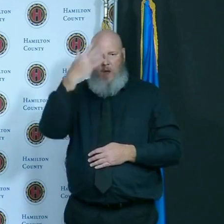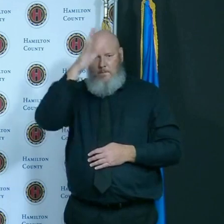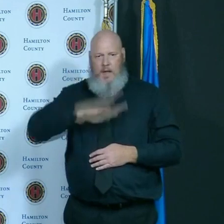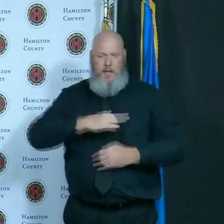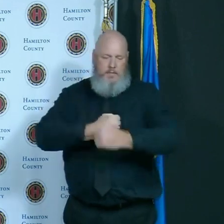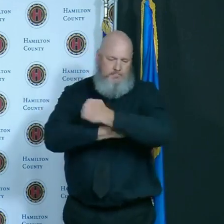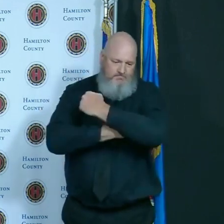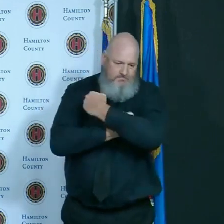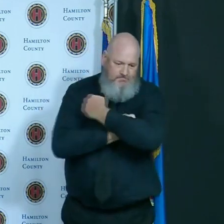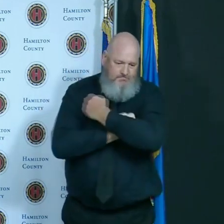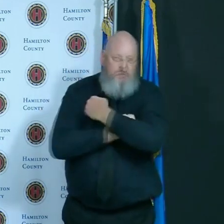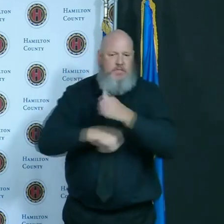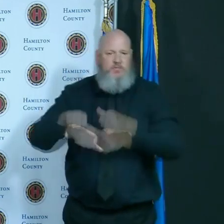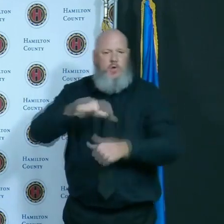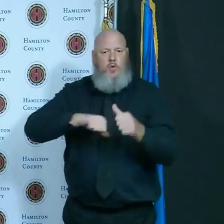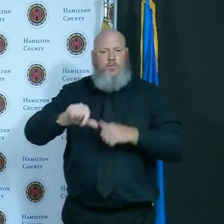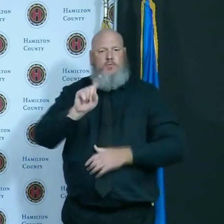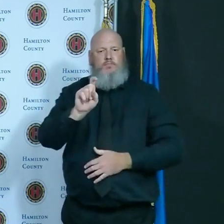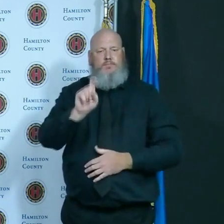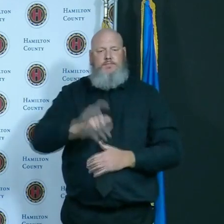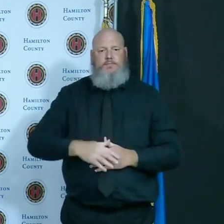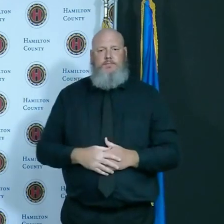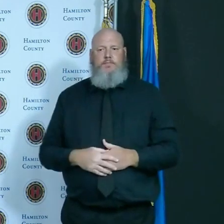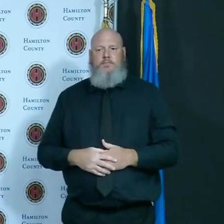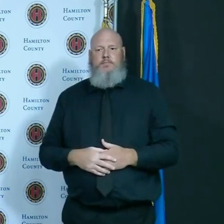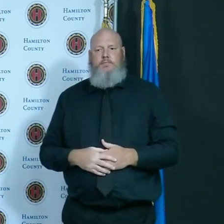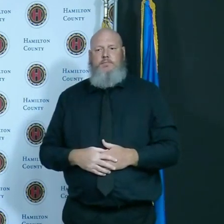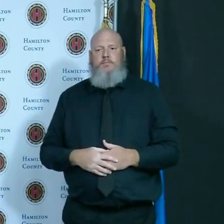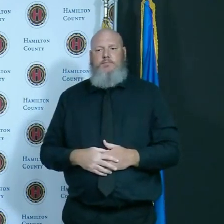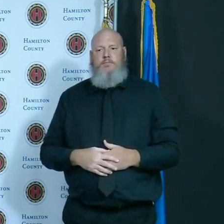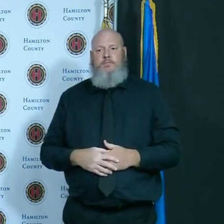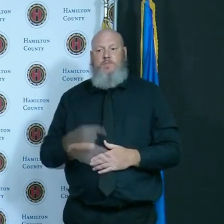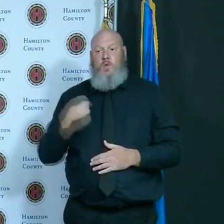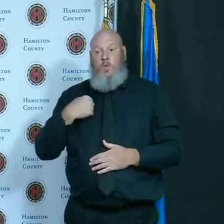each other? We tend to live in community.